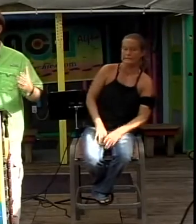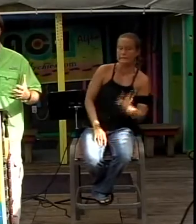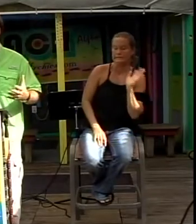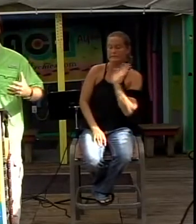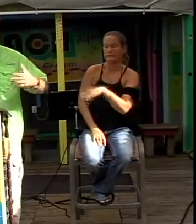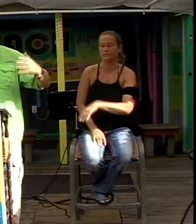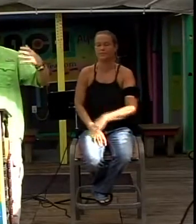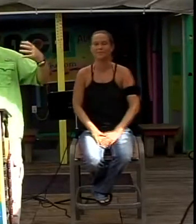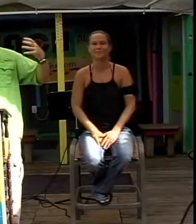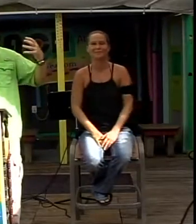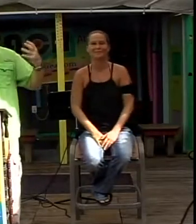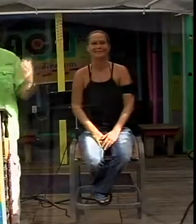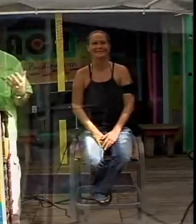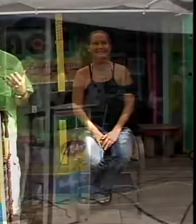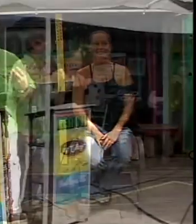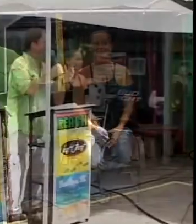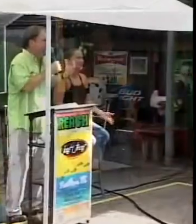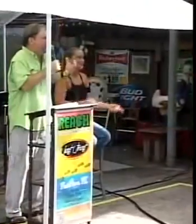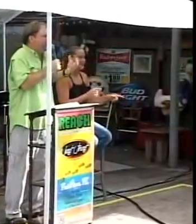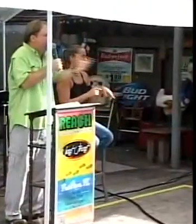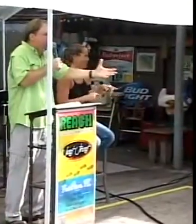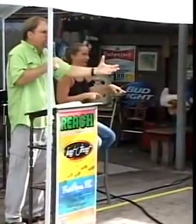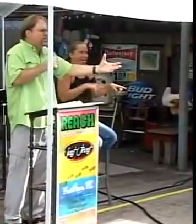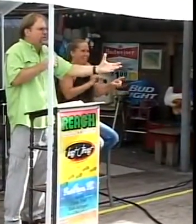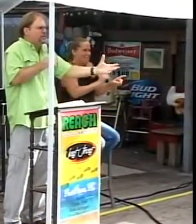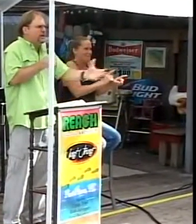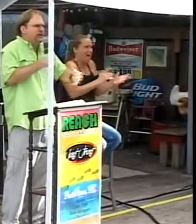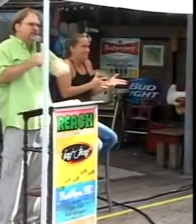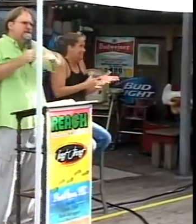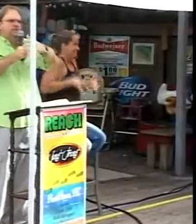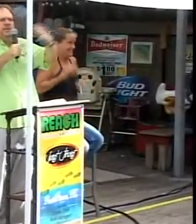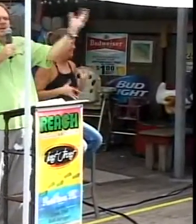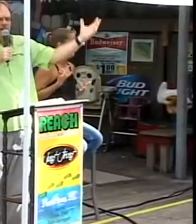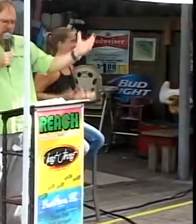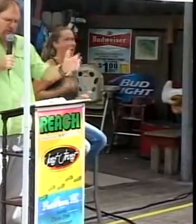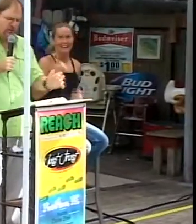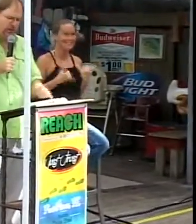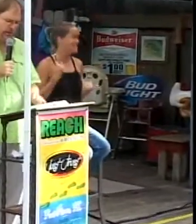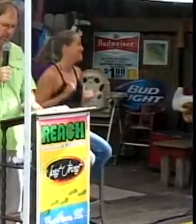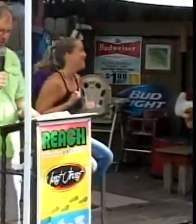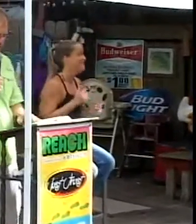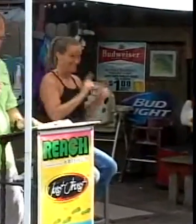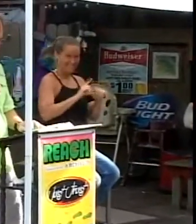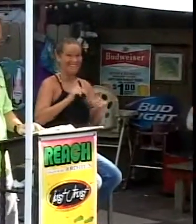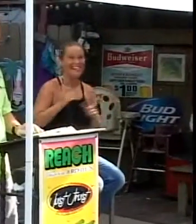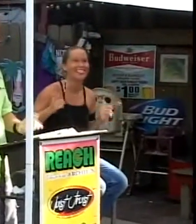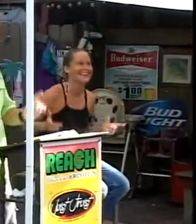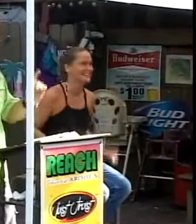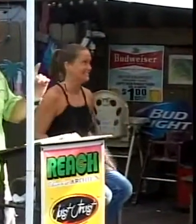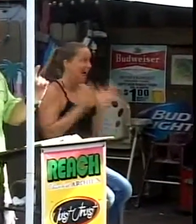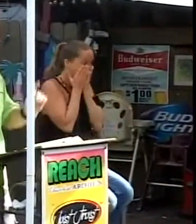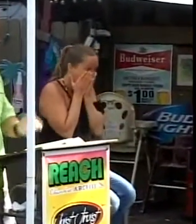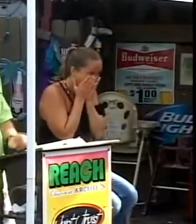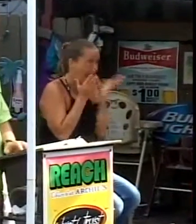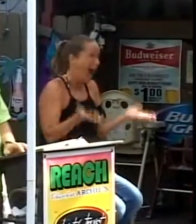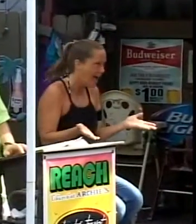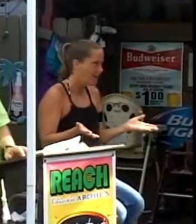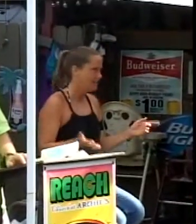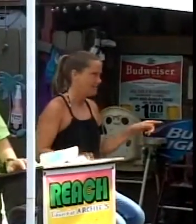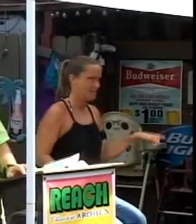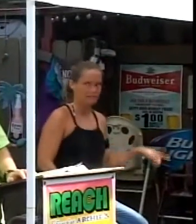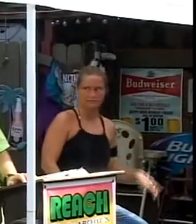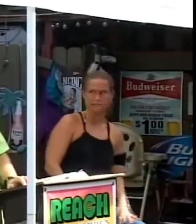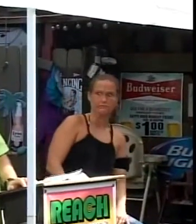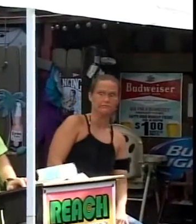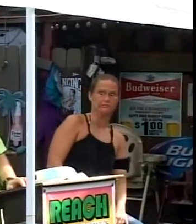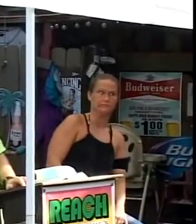very animated because they were joyful, being filled with the Spirit and speaking in all these languages. But Peter, standing there